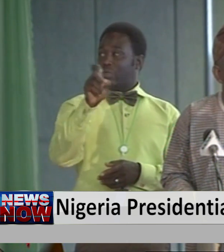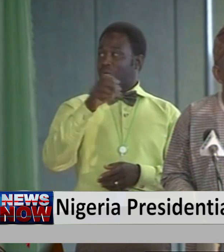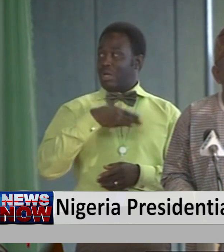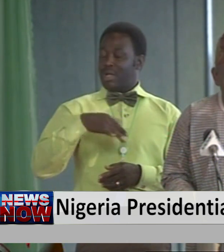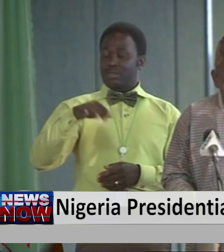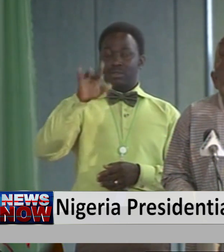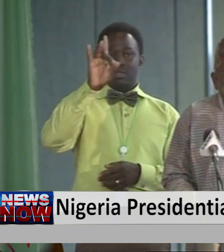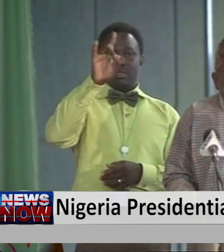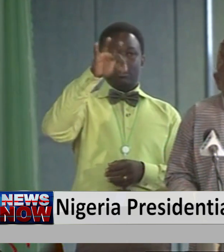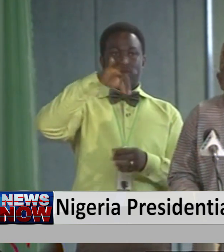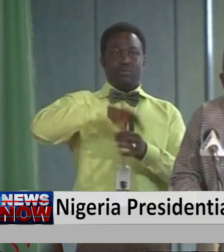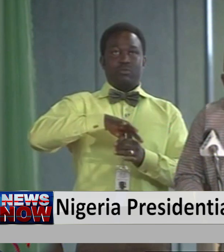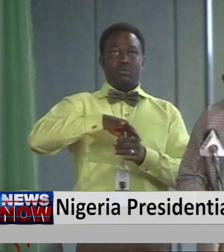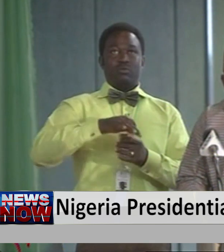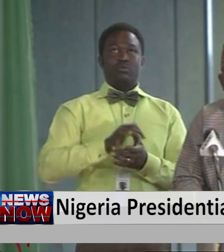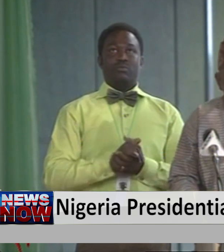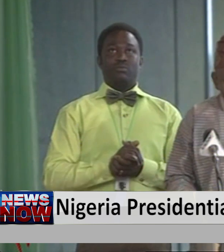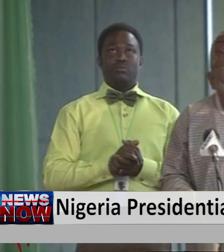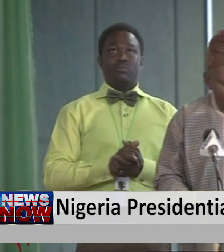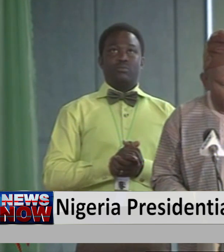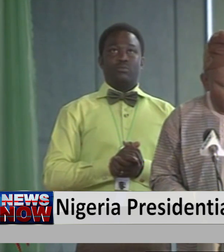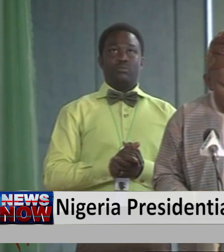108 votes.